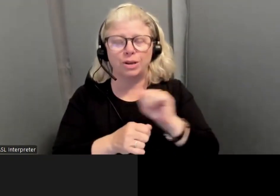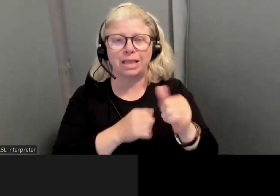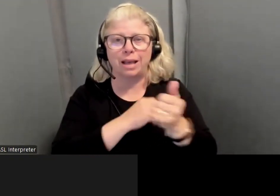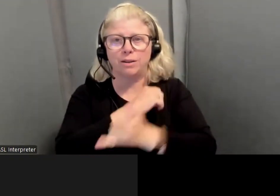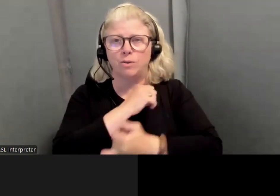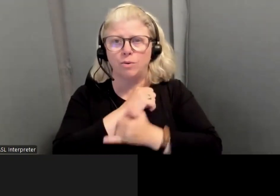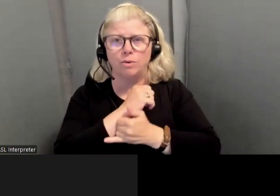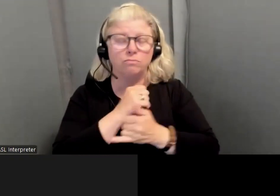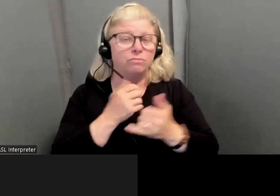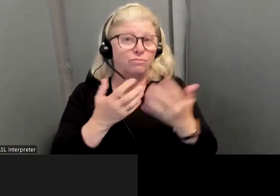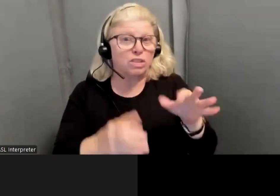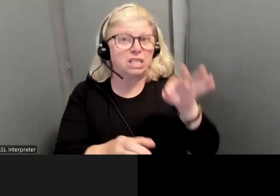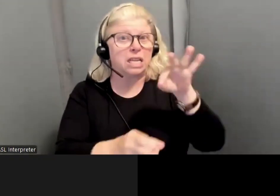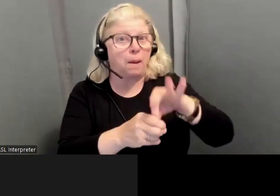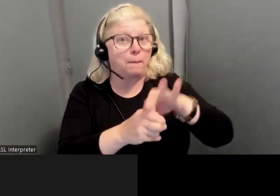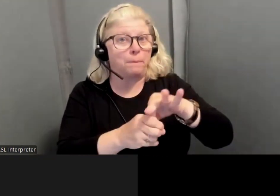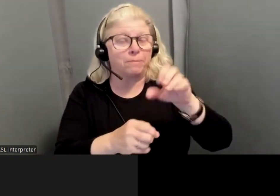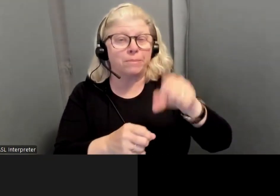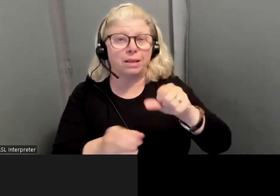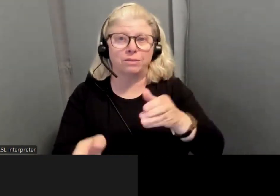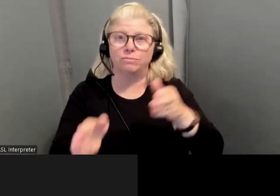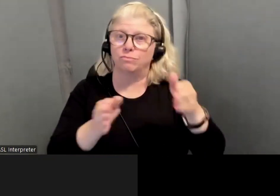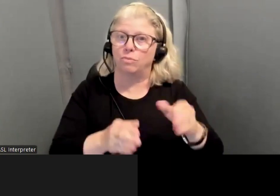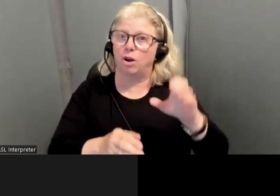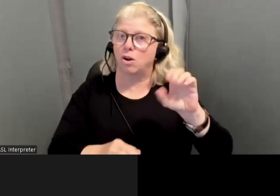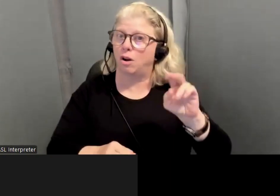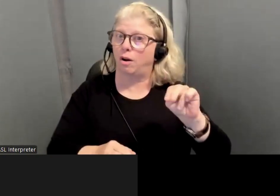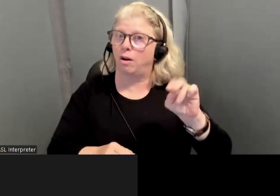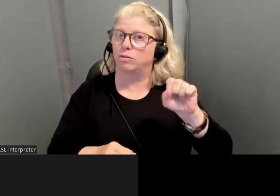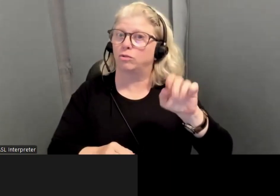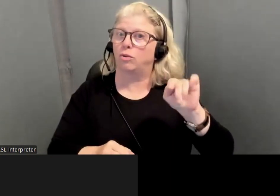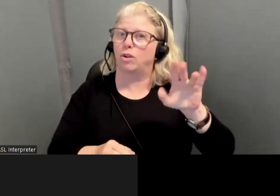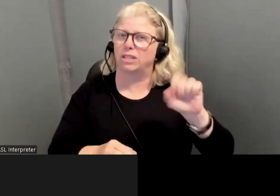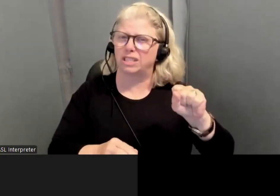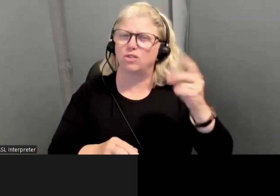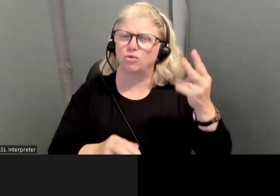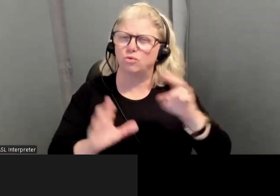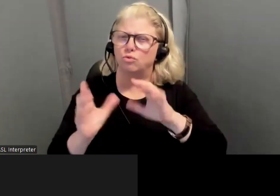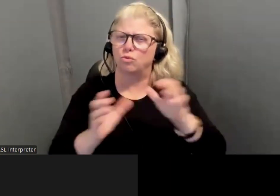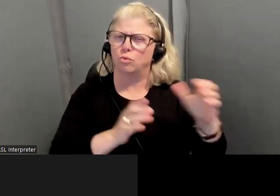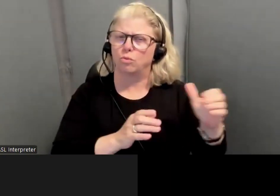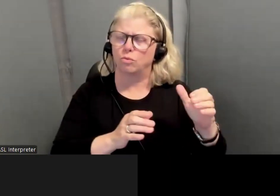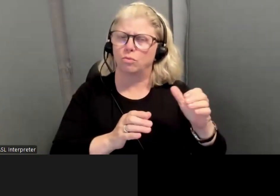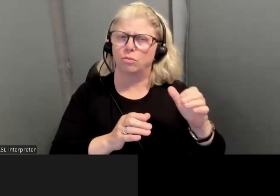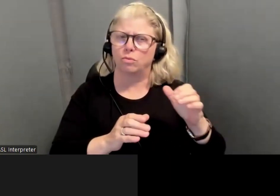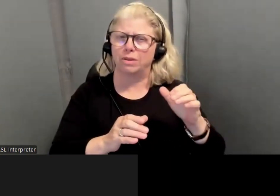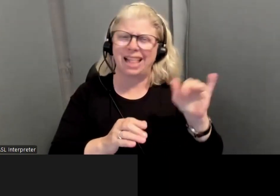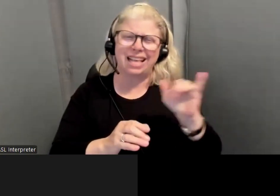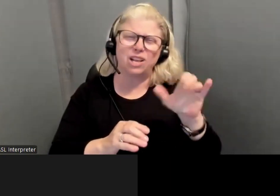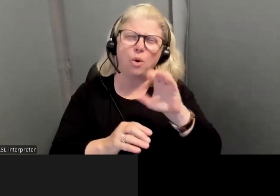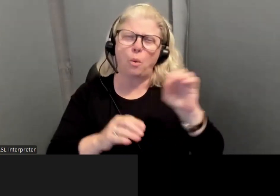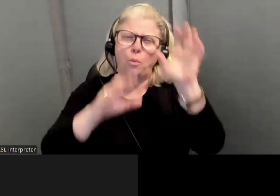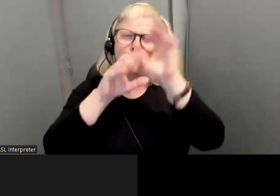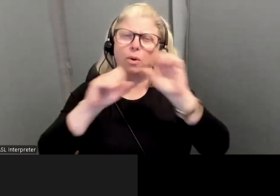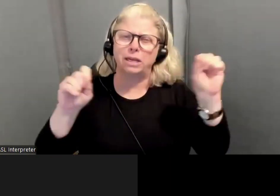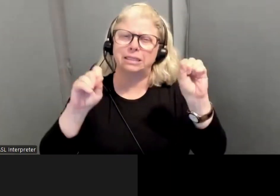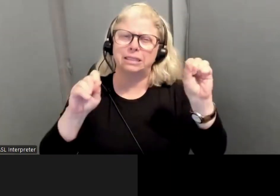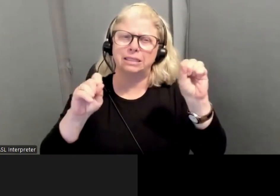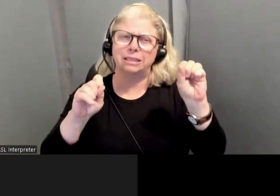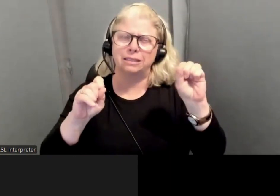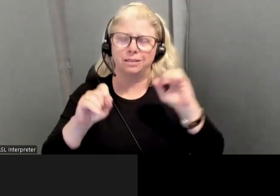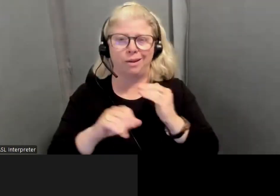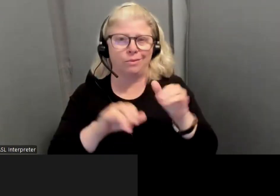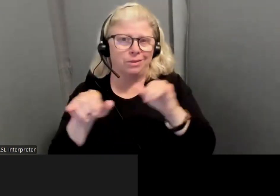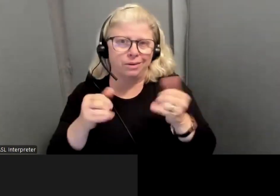were elected. The consuls, there were two consuls, were essentially co-presidents, as by our